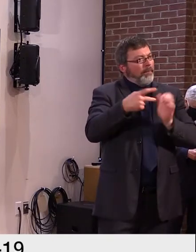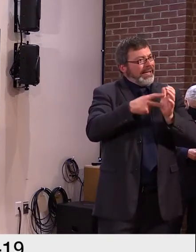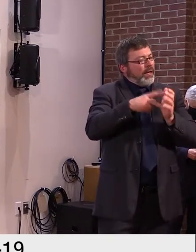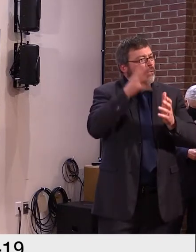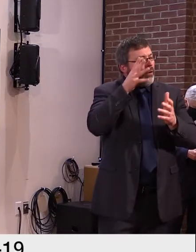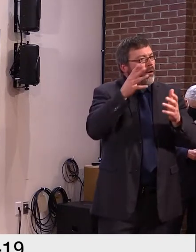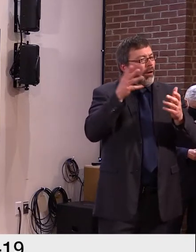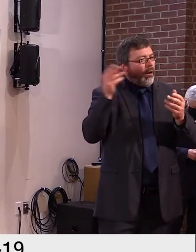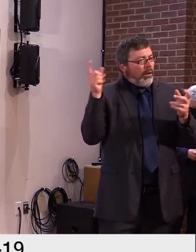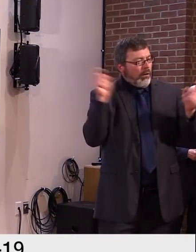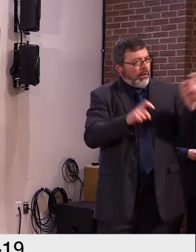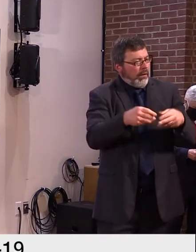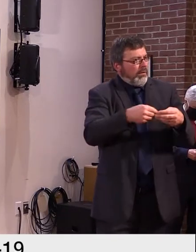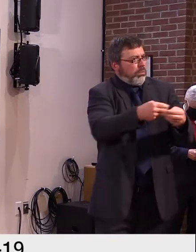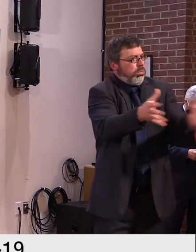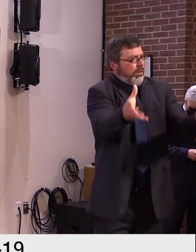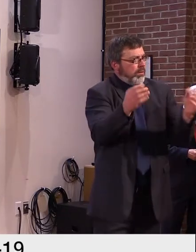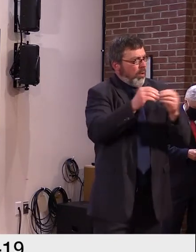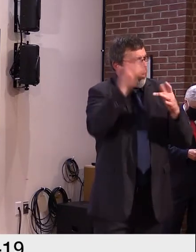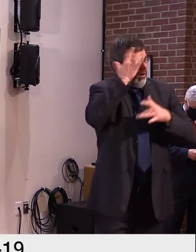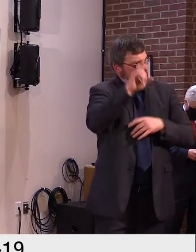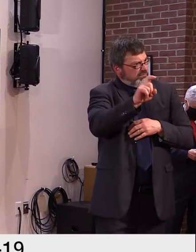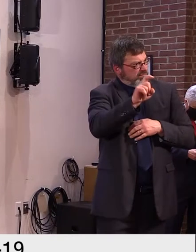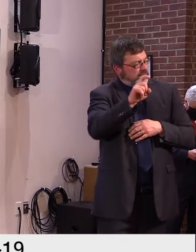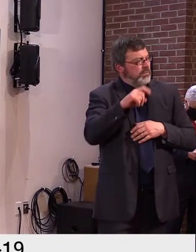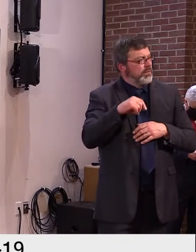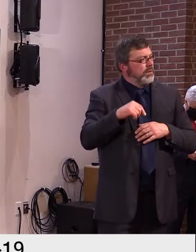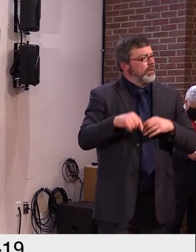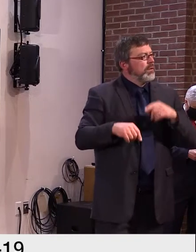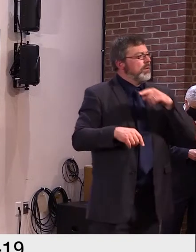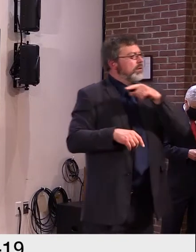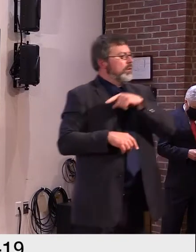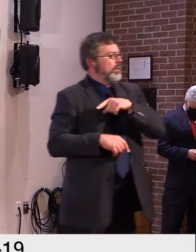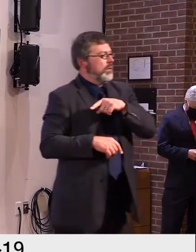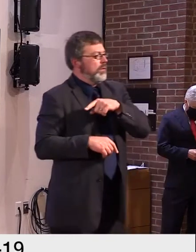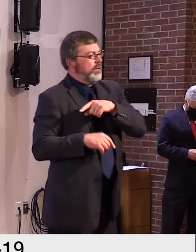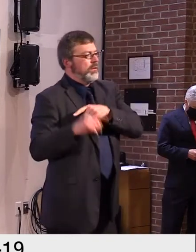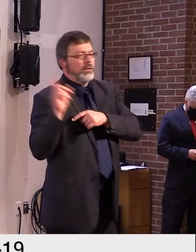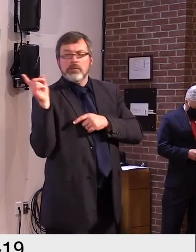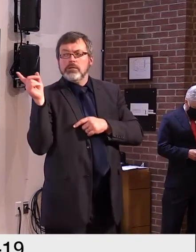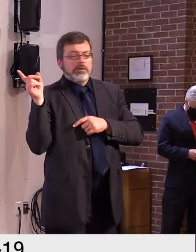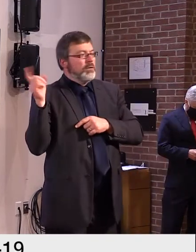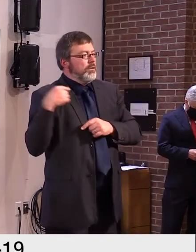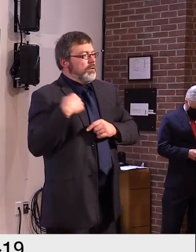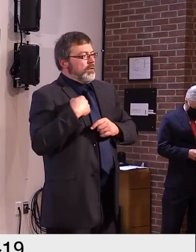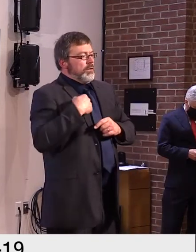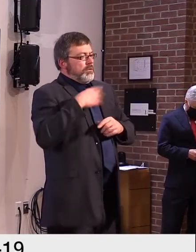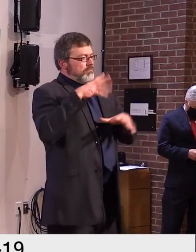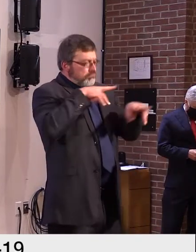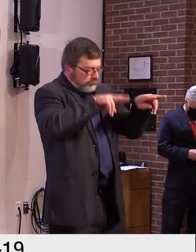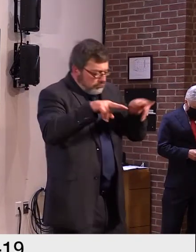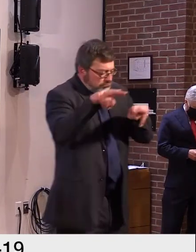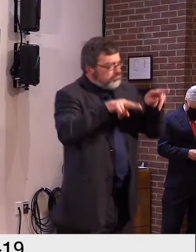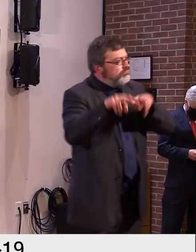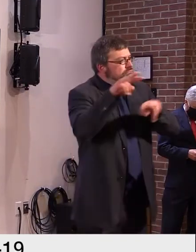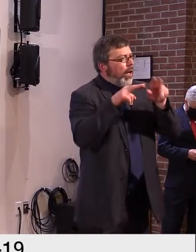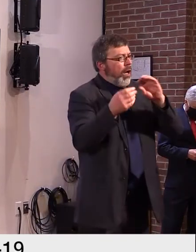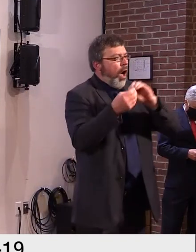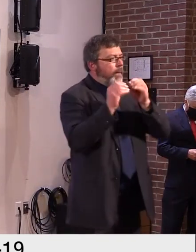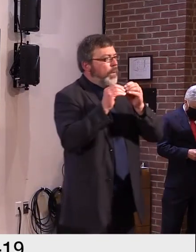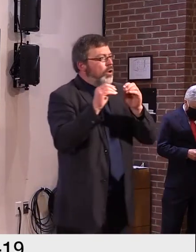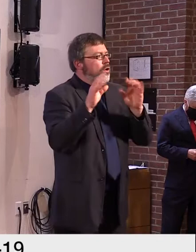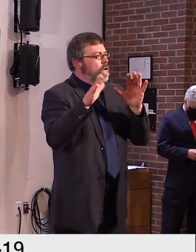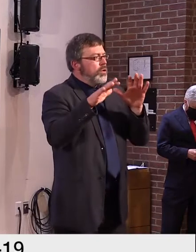cases that are related to workers who have come in that are regarded as essential, whether they be coming in